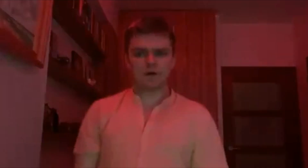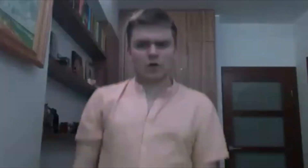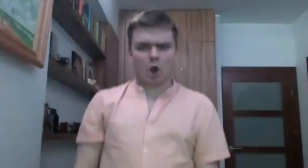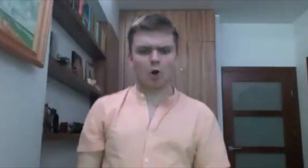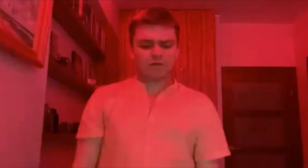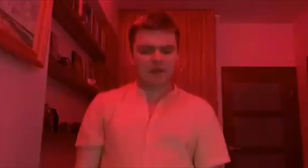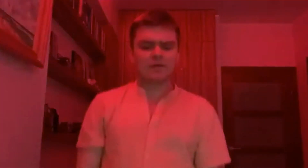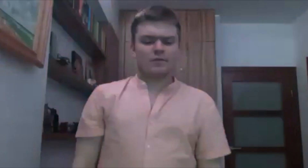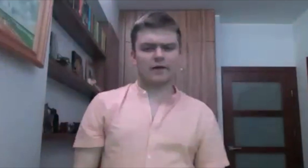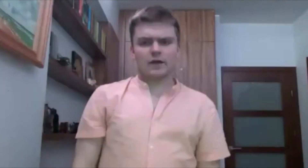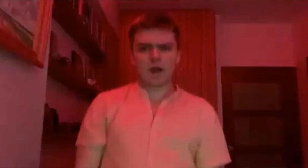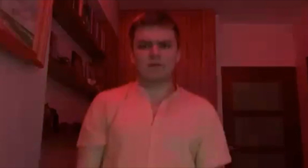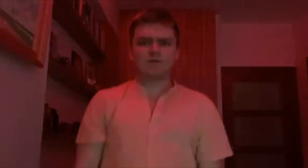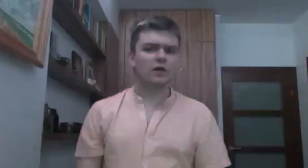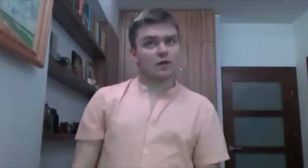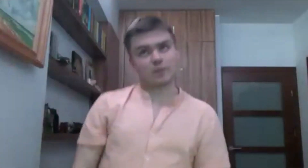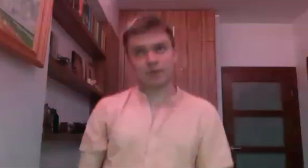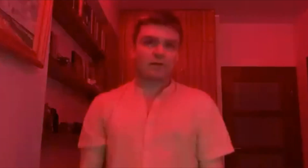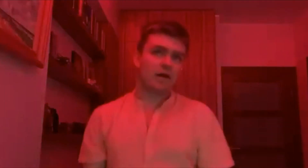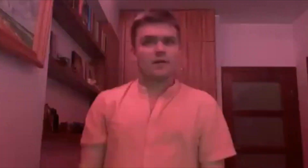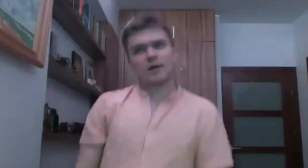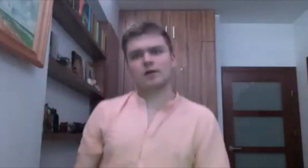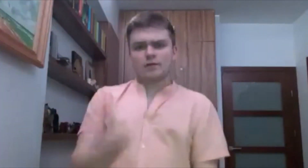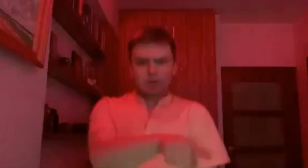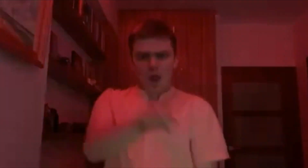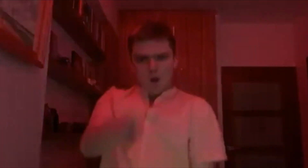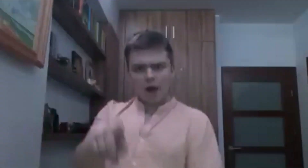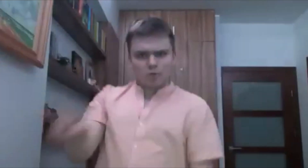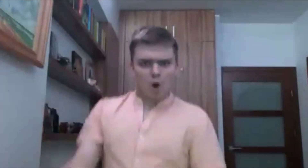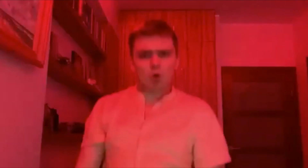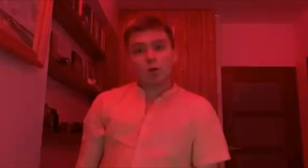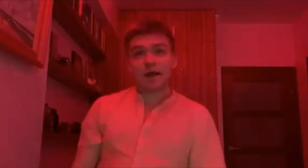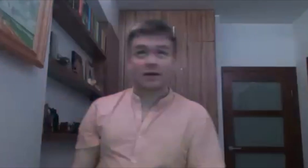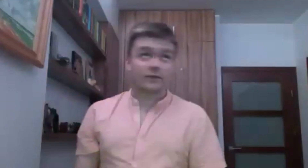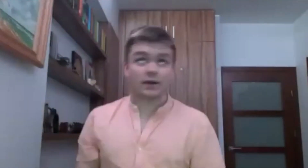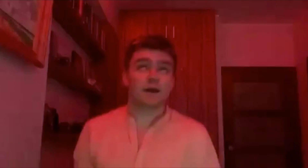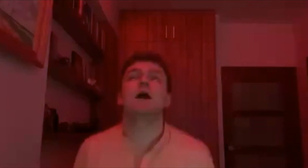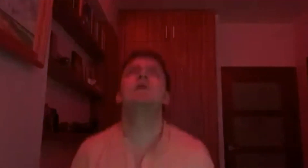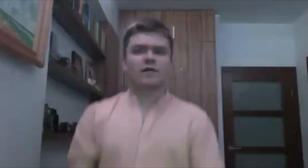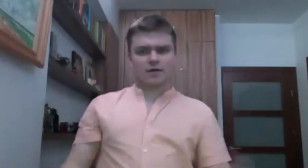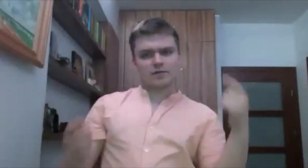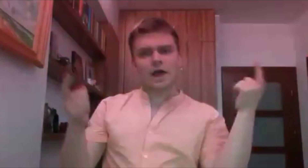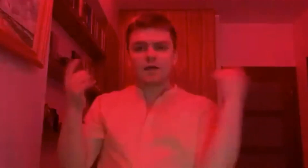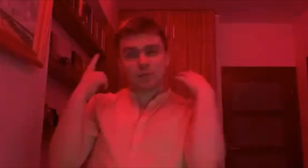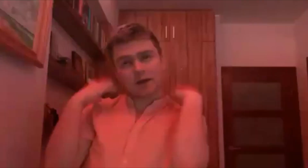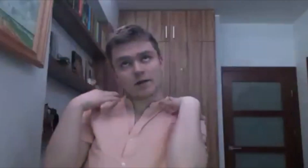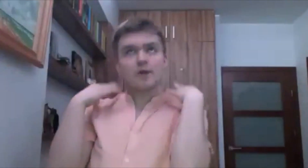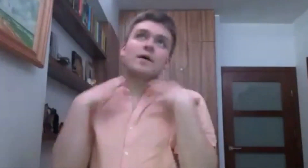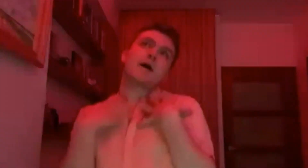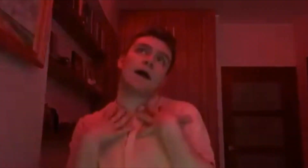There's a ghost in my body and he is a lyricist. It is Edgar Allan Poe and I think you can't resist. Yeah, his brain is in my